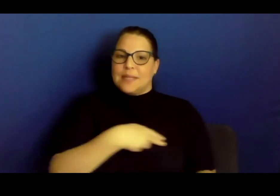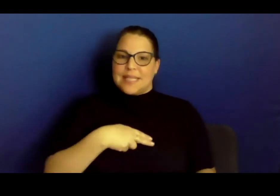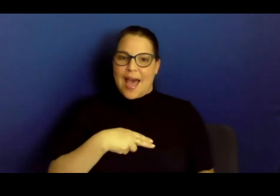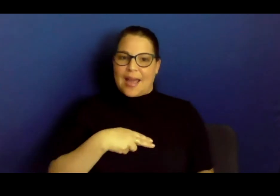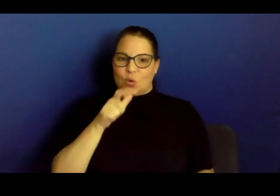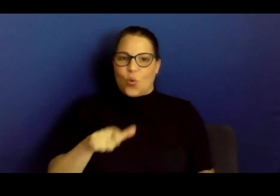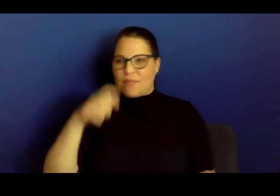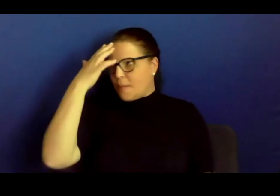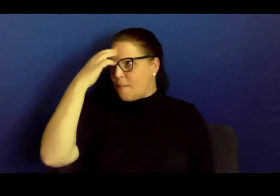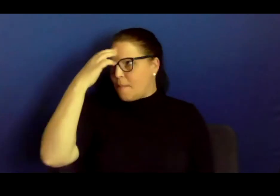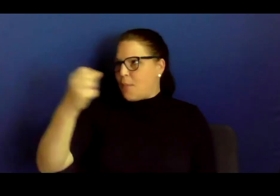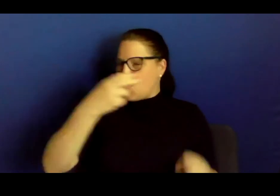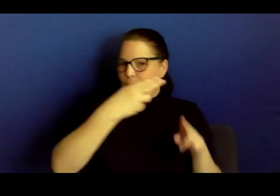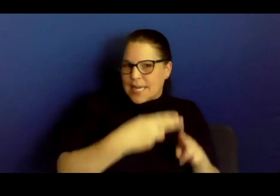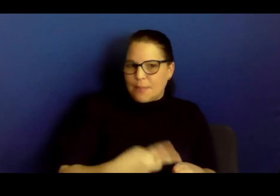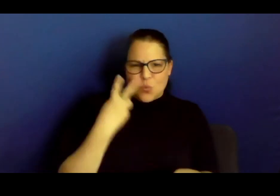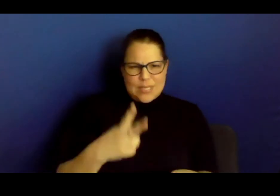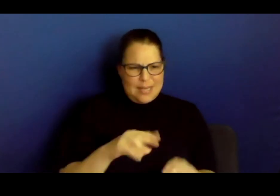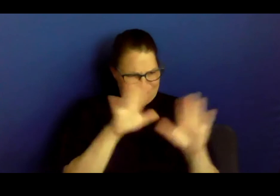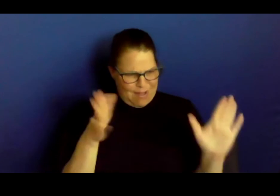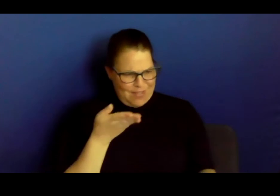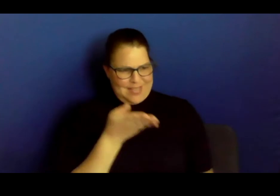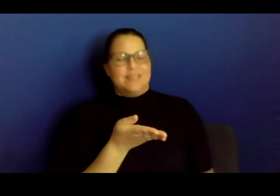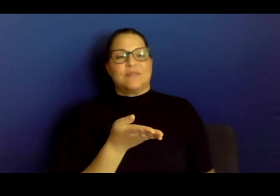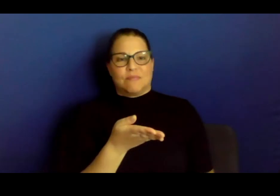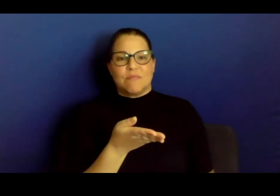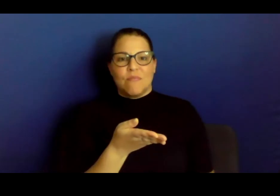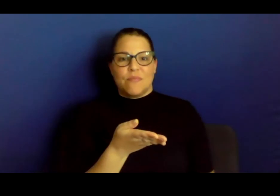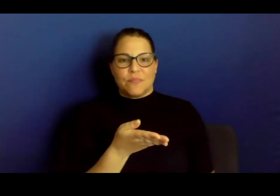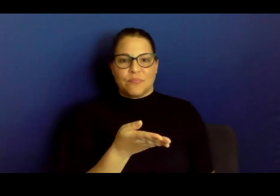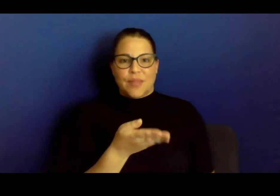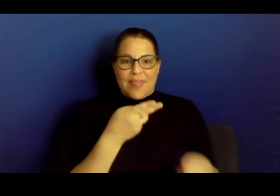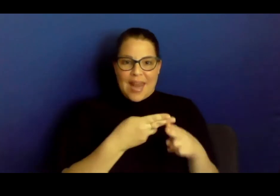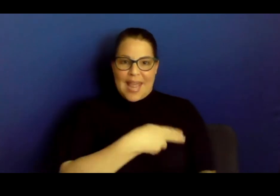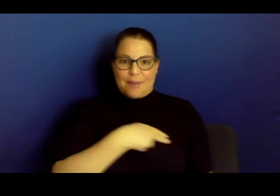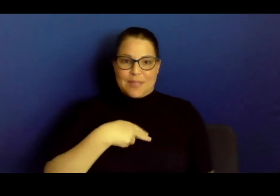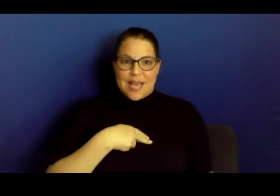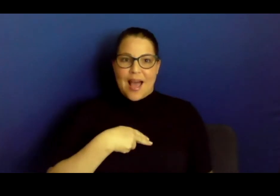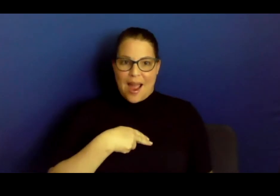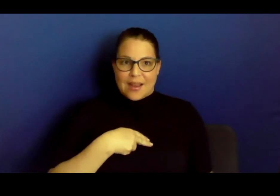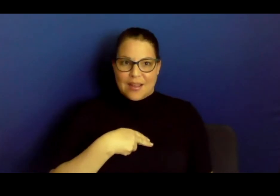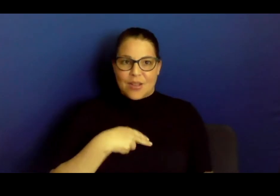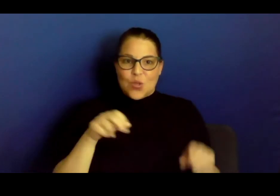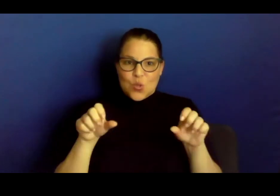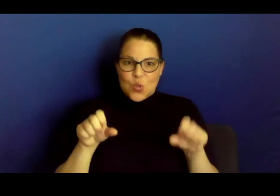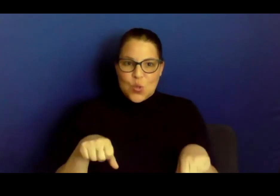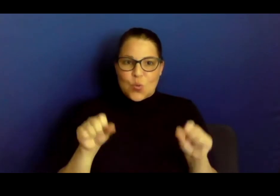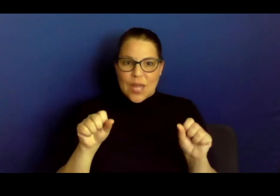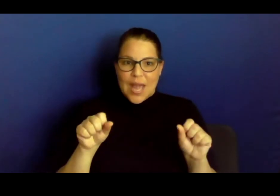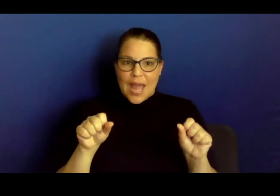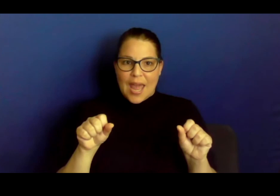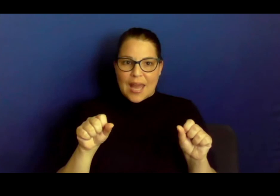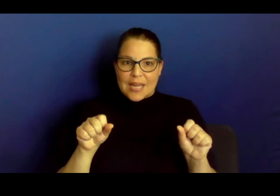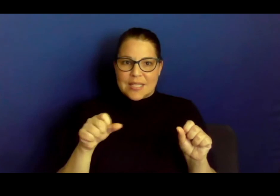remember people's names. You're seeing it there. And even the name tag, you could make it in a way that the name tag will give you,